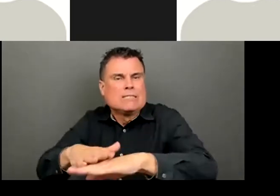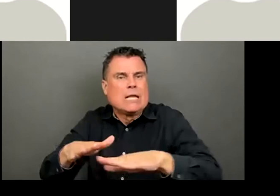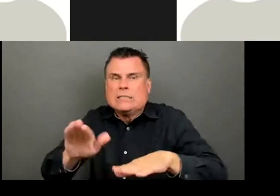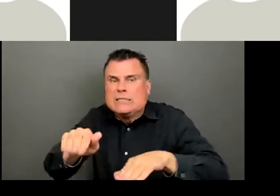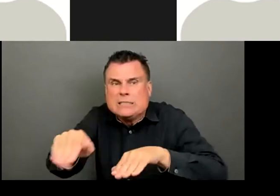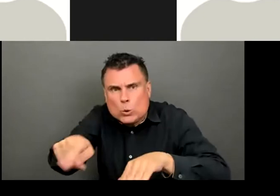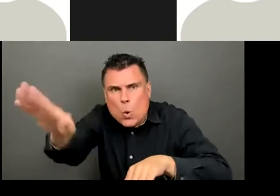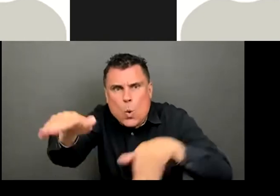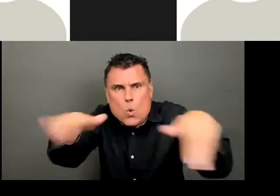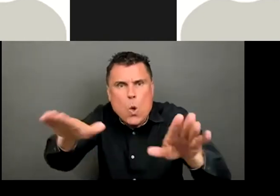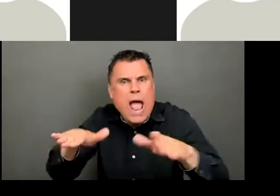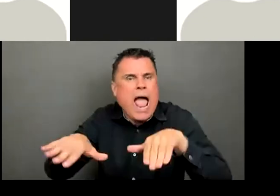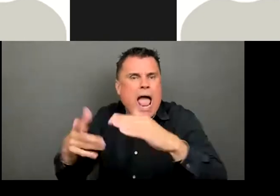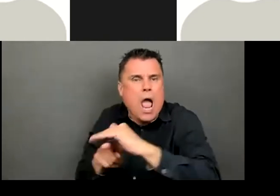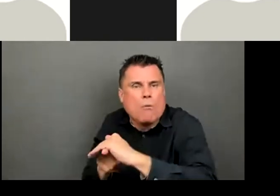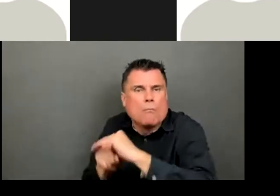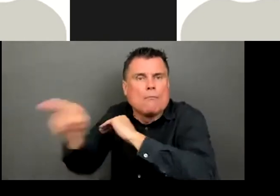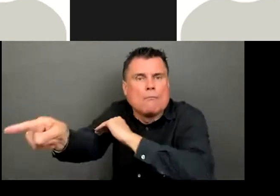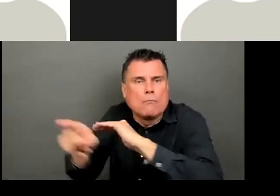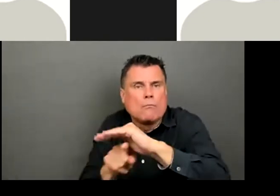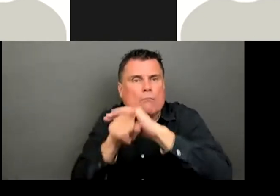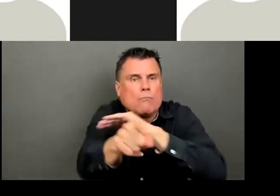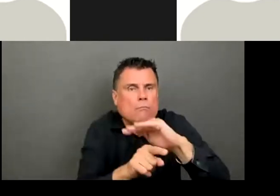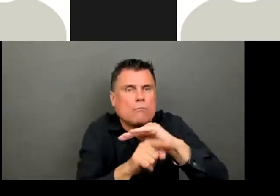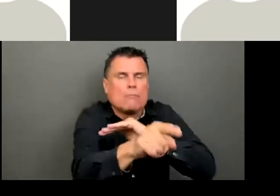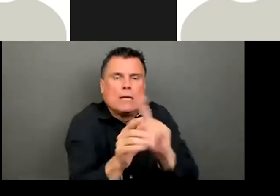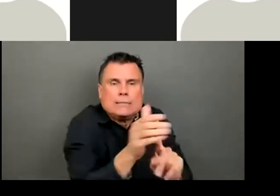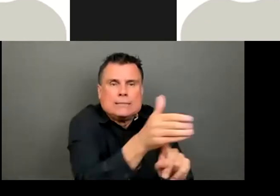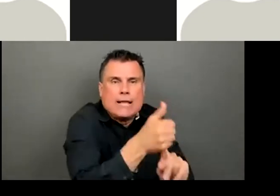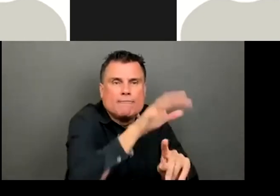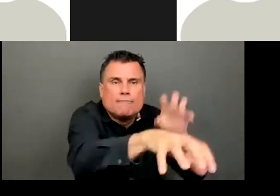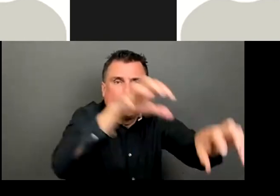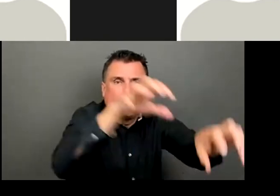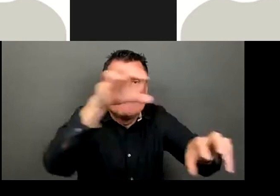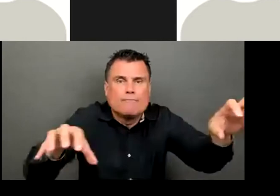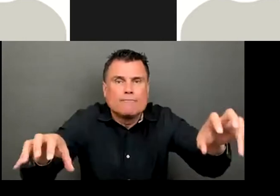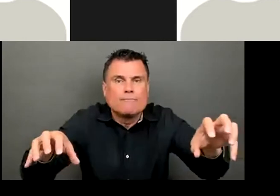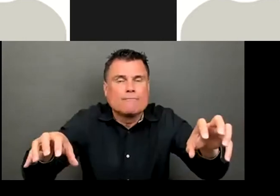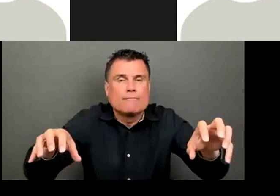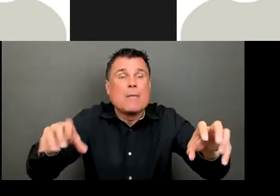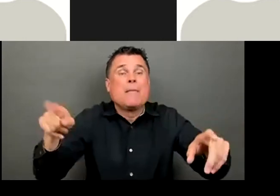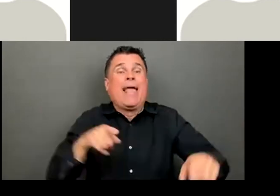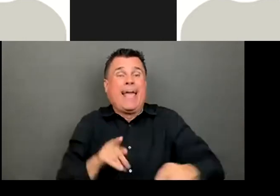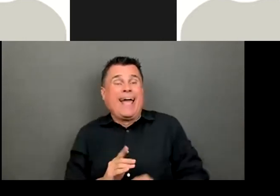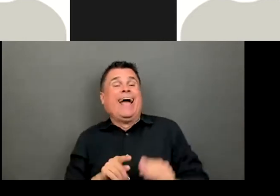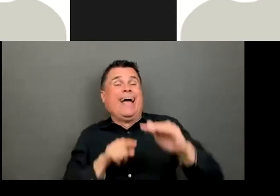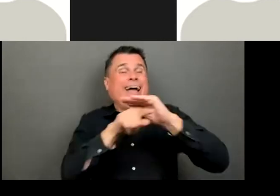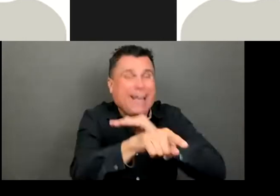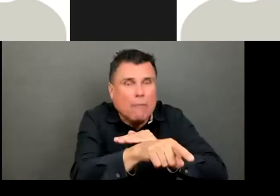is provided, is not accessible to persons with disability, it almost defeats the